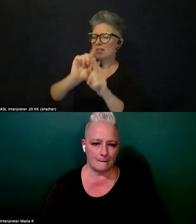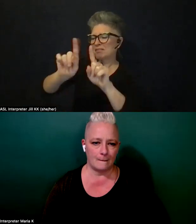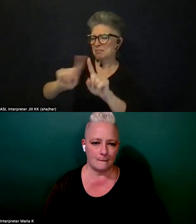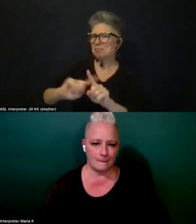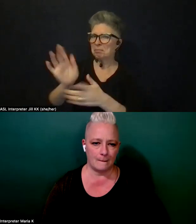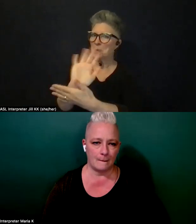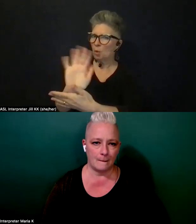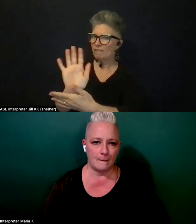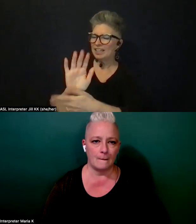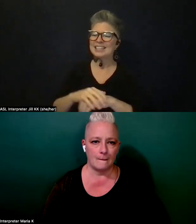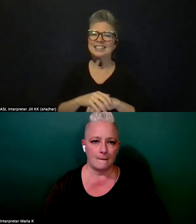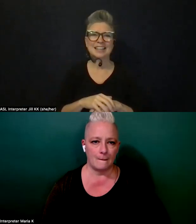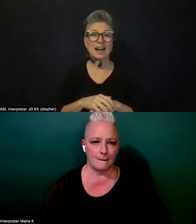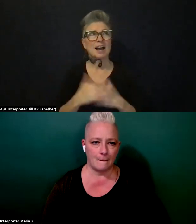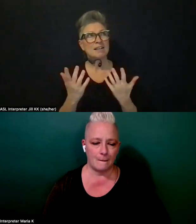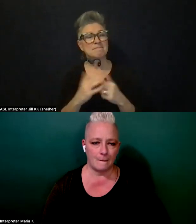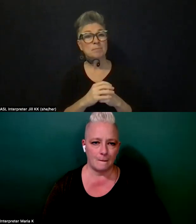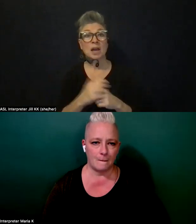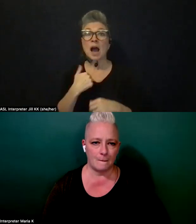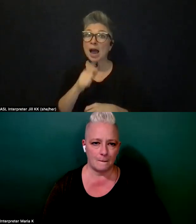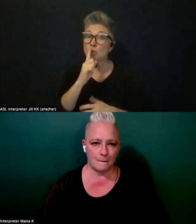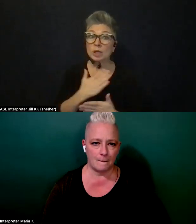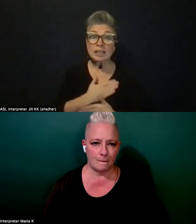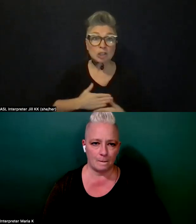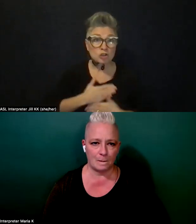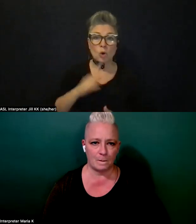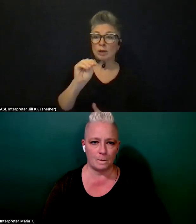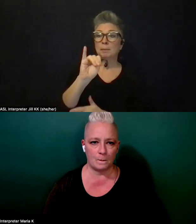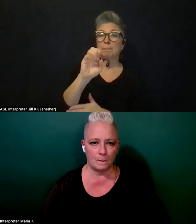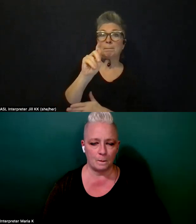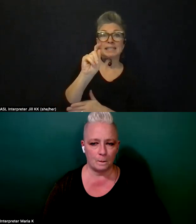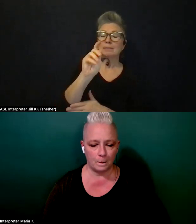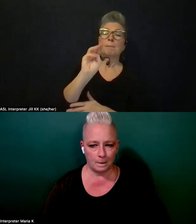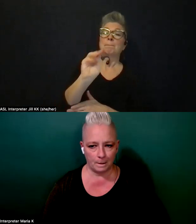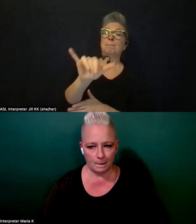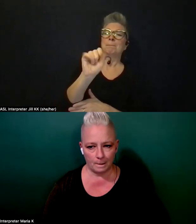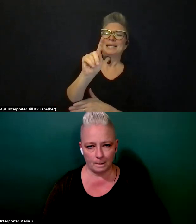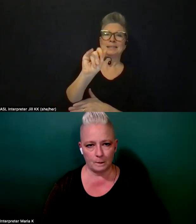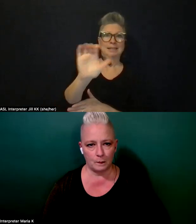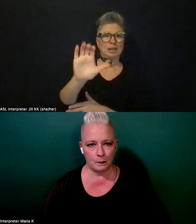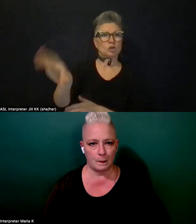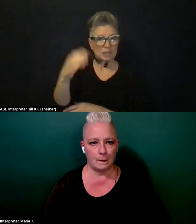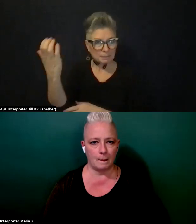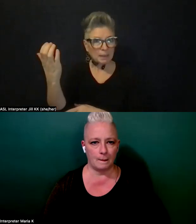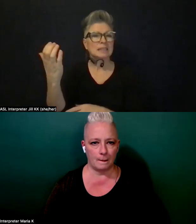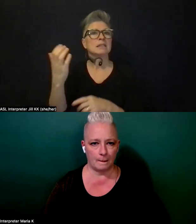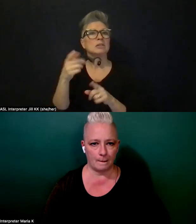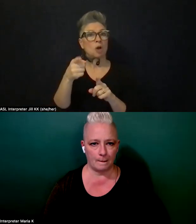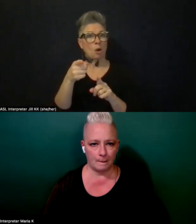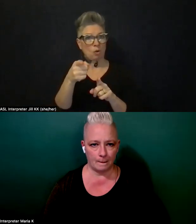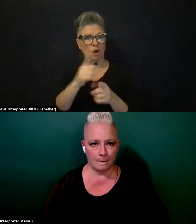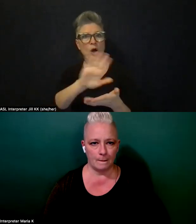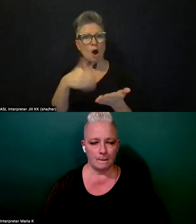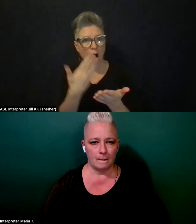me think. I really enjoyed Mystic Christmas. Are you there? Like all of the costumes for the